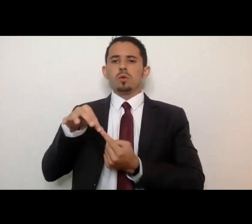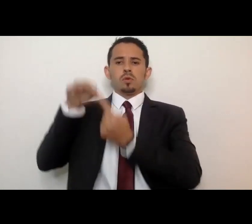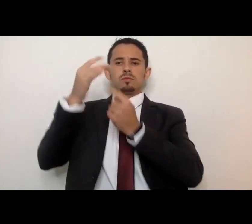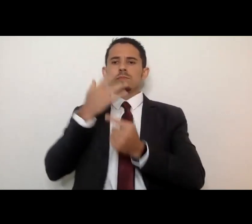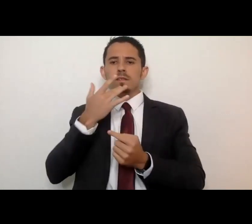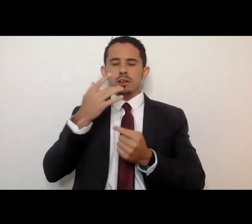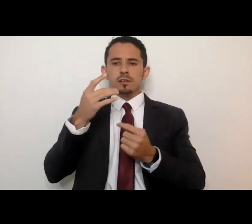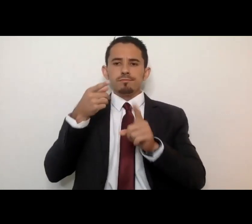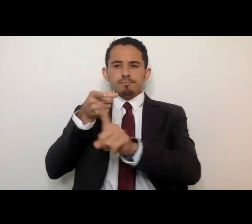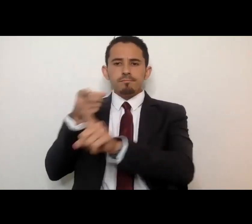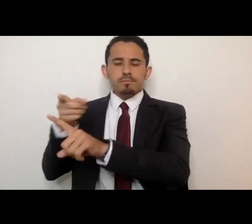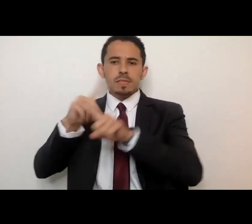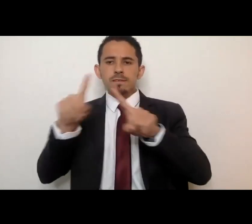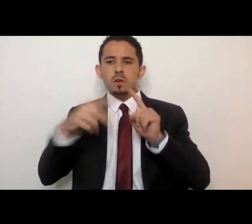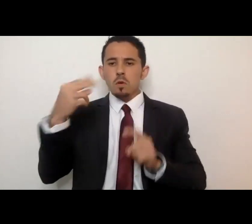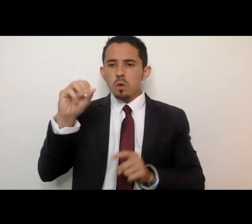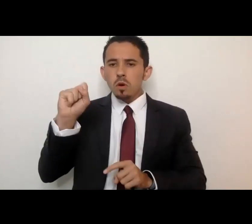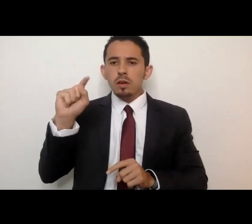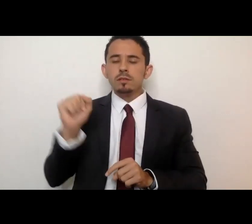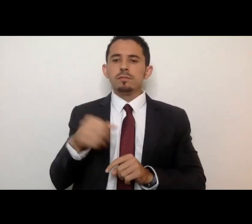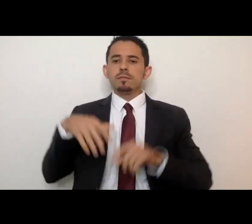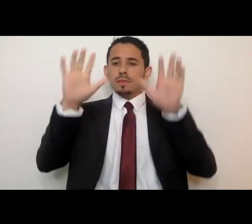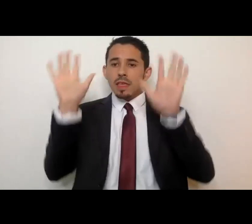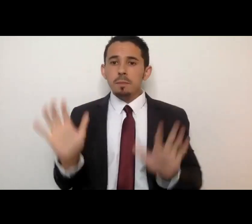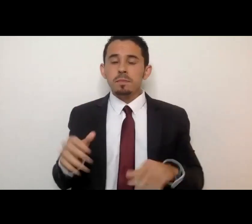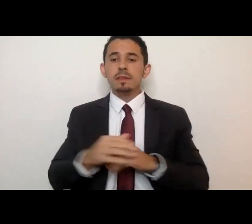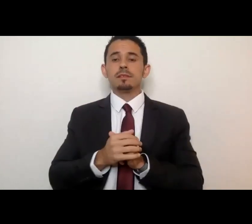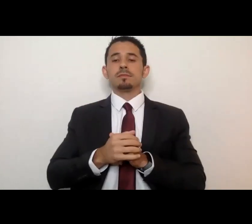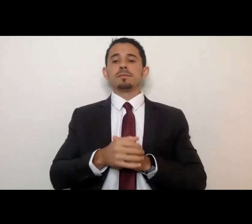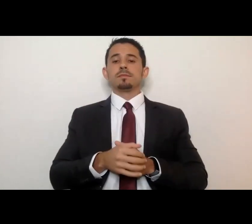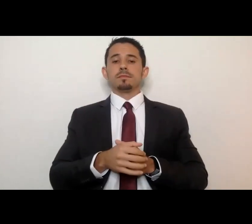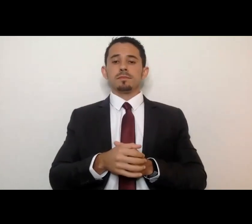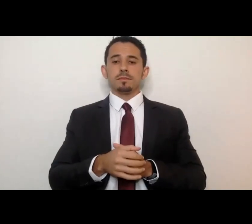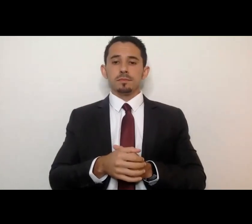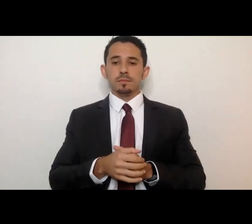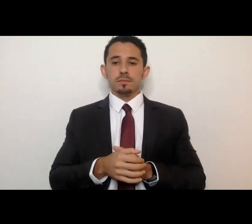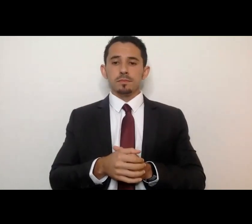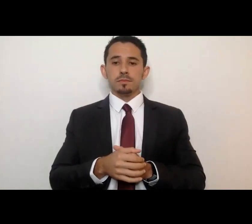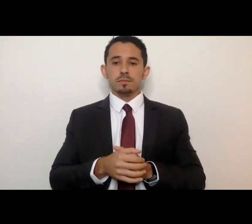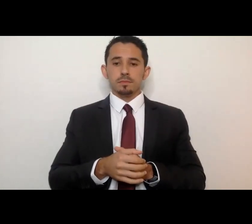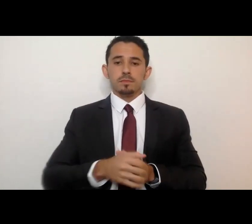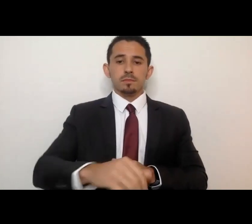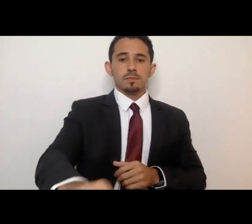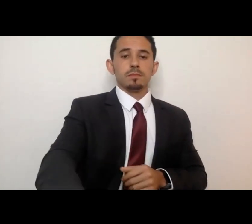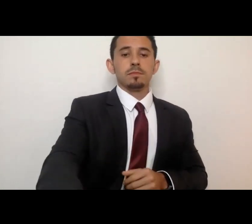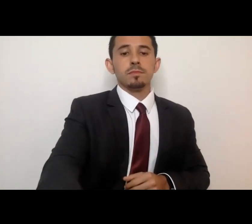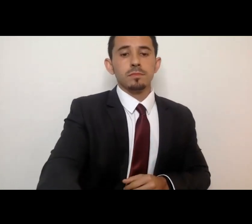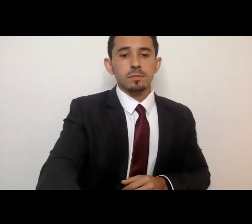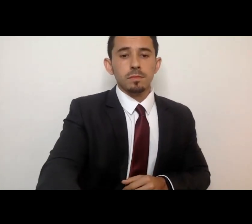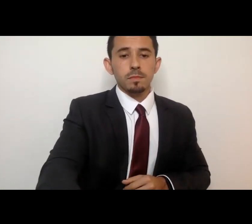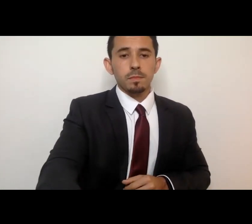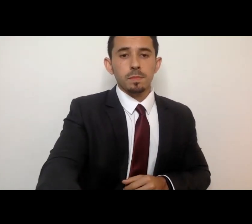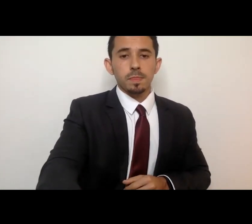And each tick species usually has their own preferred host that they'll draw from. Climate is another important factor